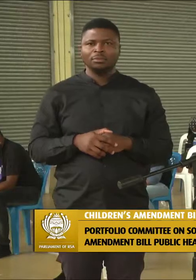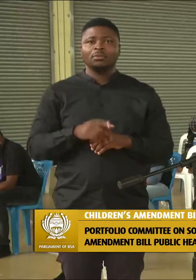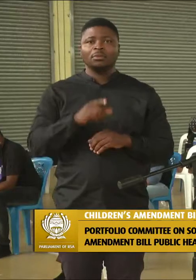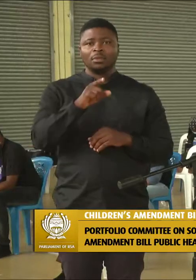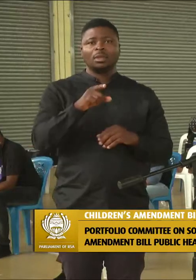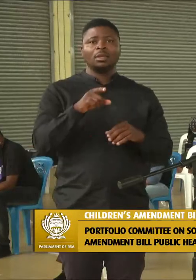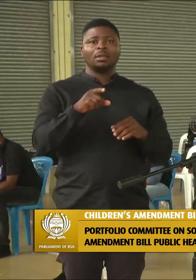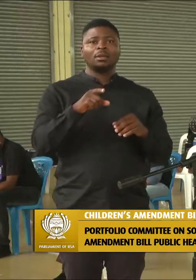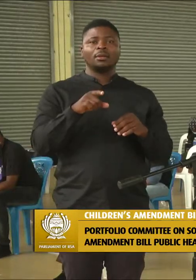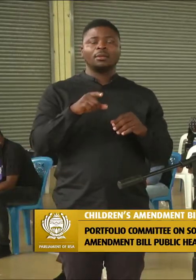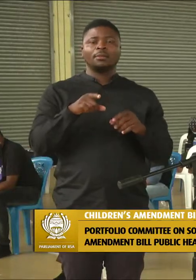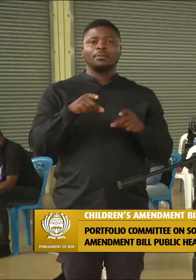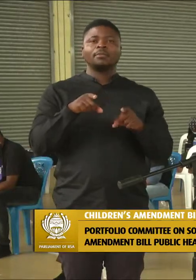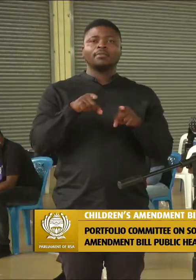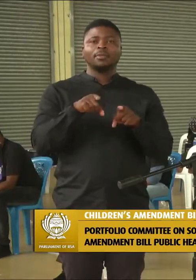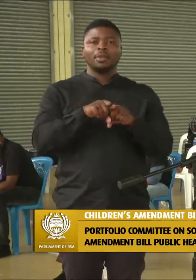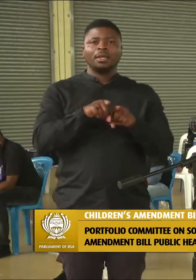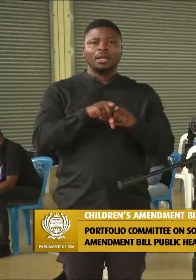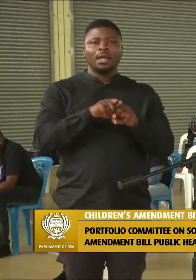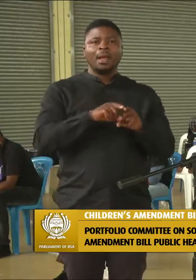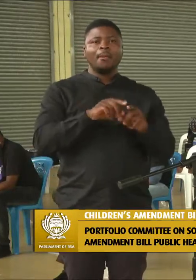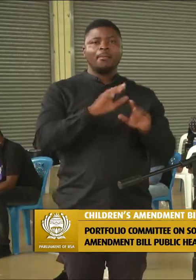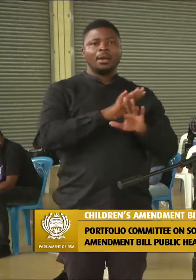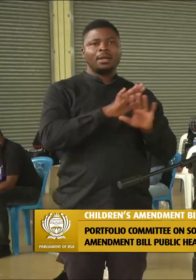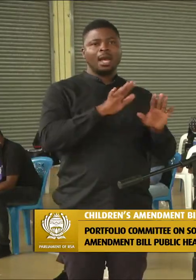got non-center based programs. And